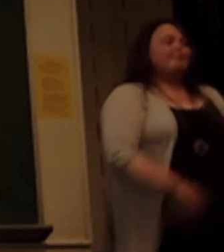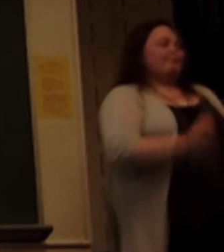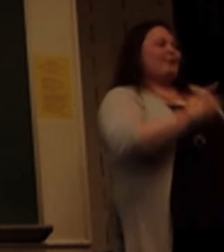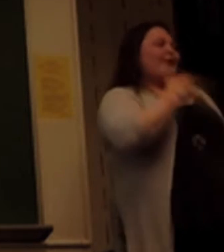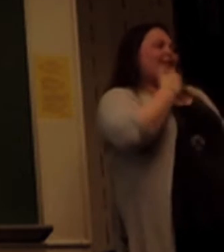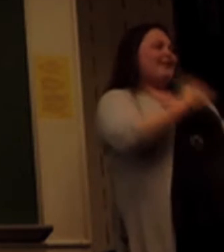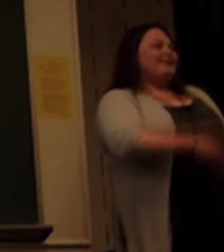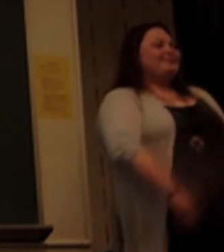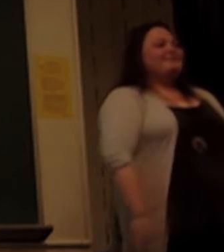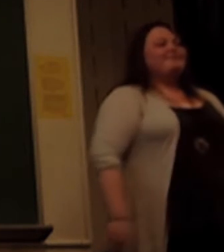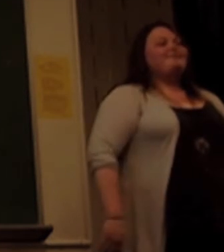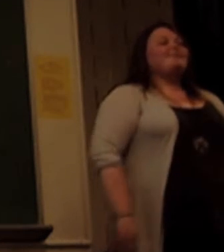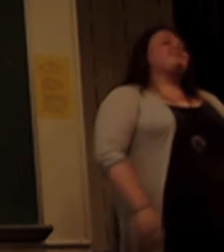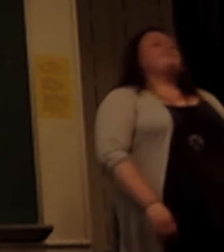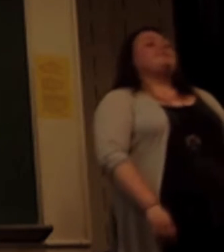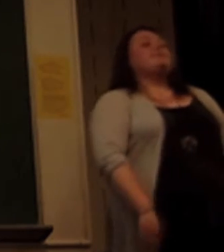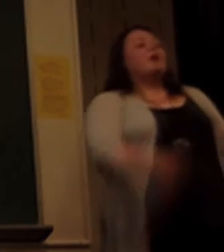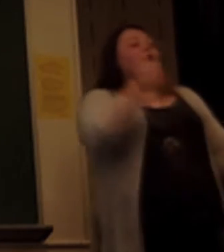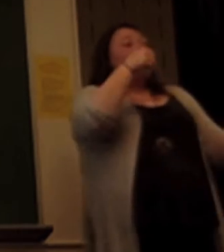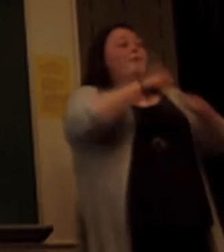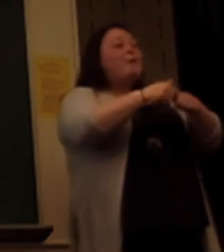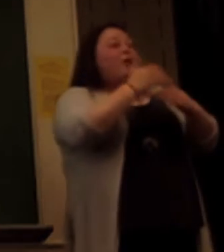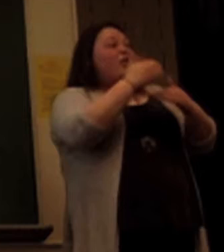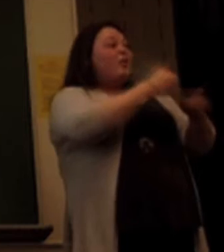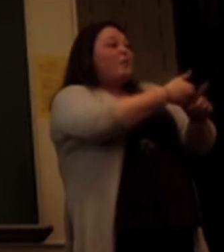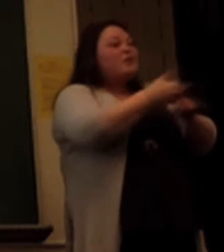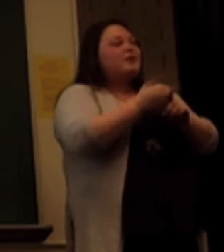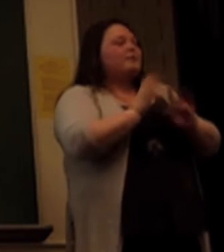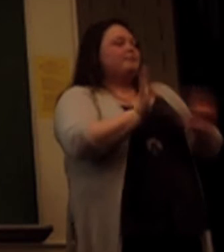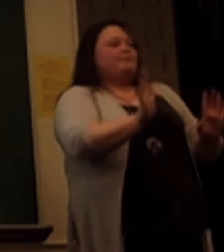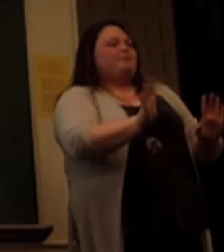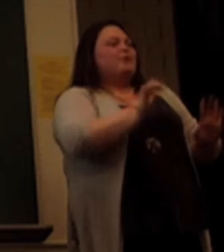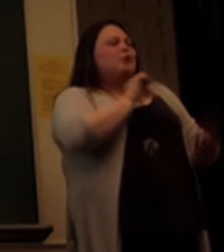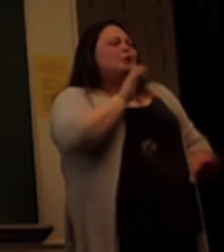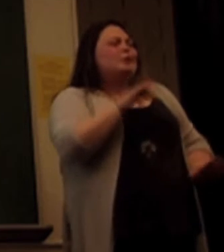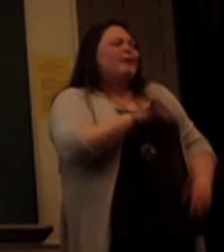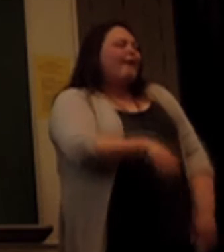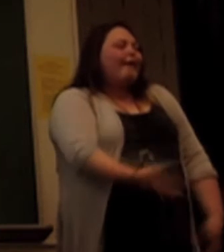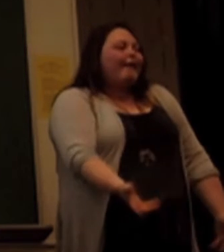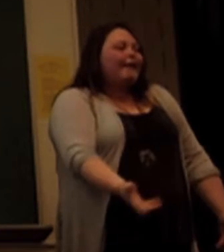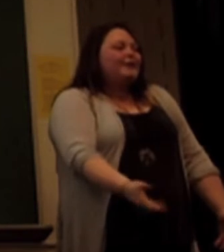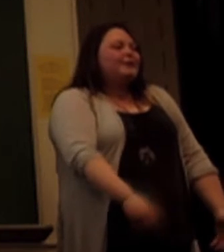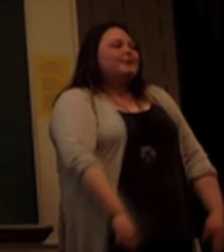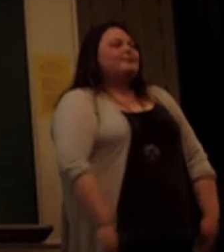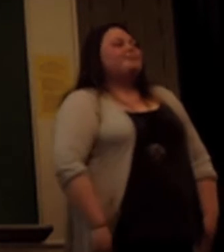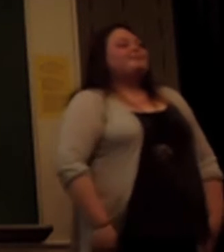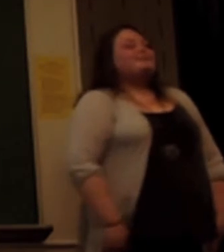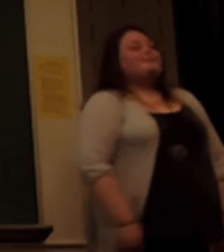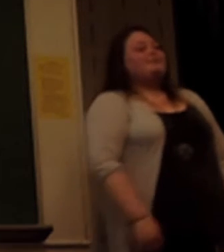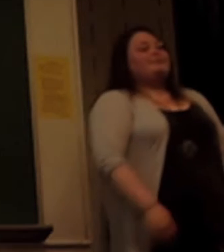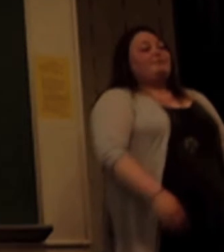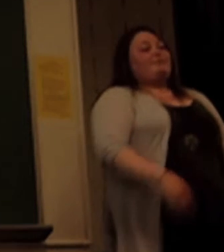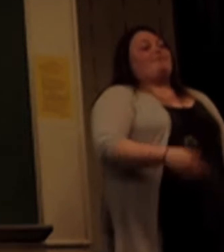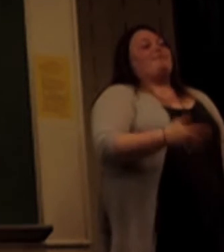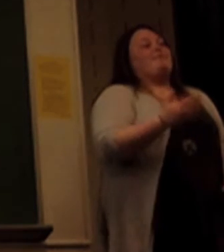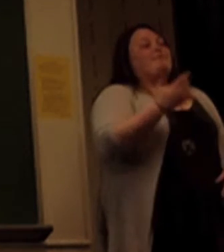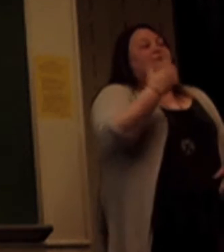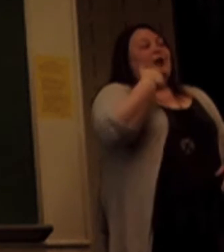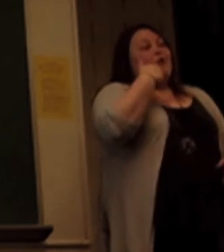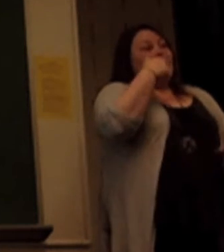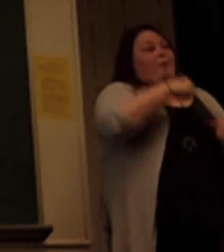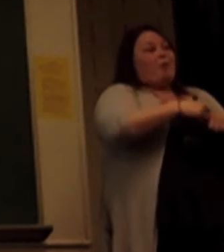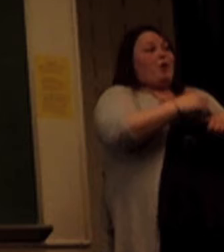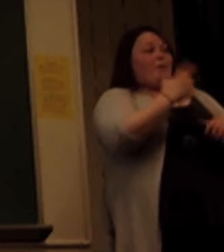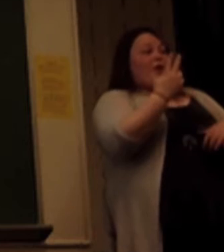And don't limit yourself. So like I said, Barbara had me interpreting my first day. And by my 3rd day, she goes, so when are you going to screen with DOS, which is our agency in Buffalo?